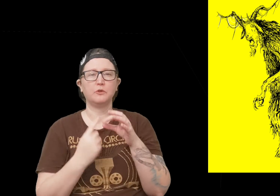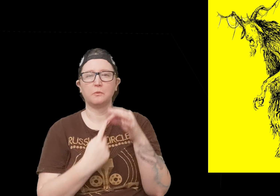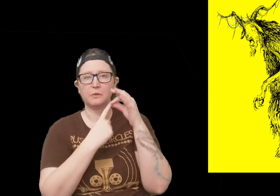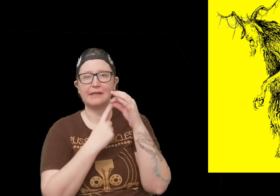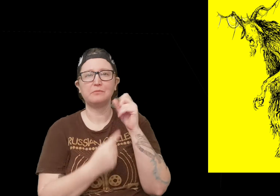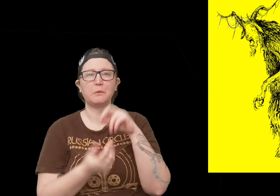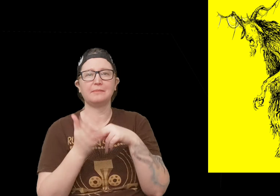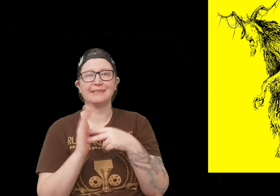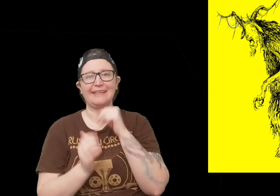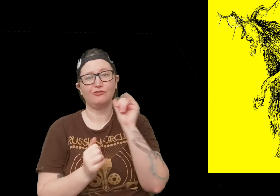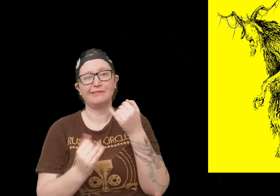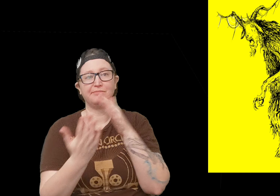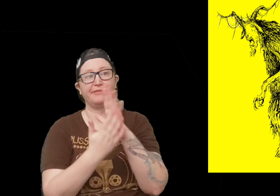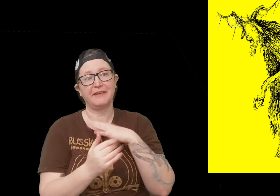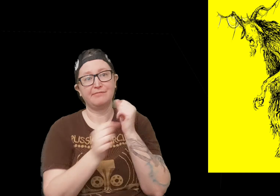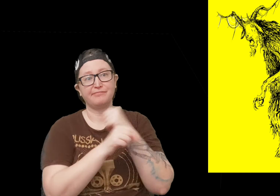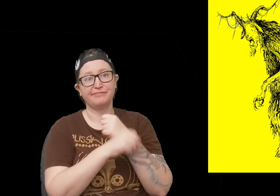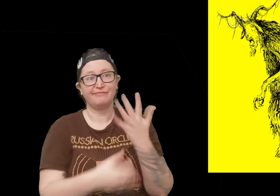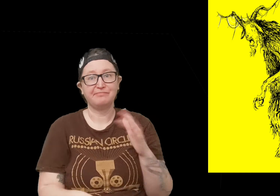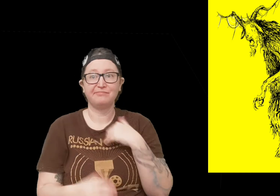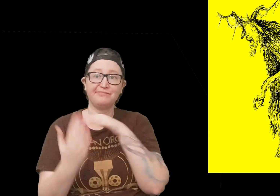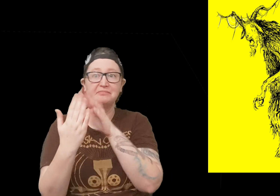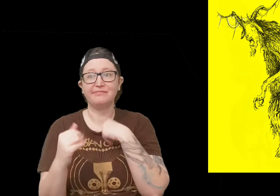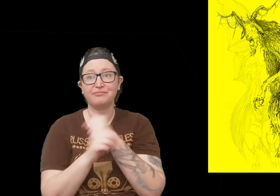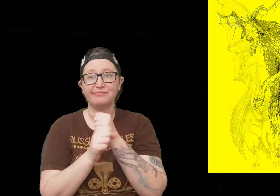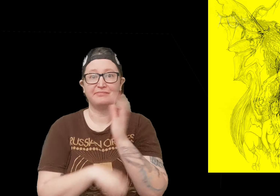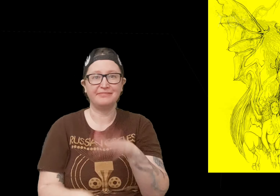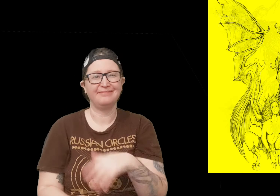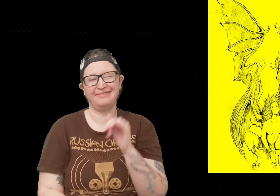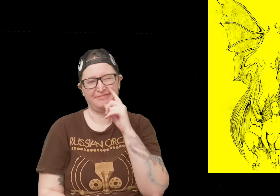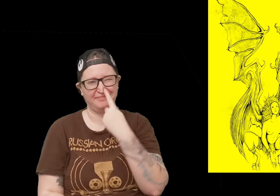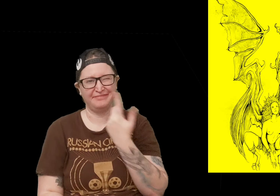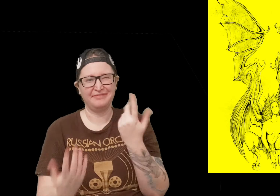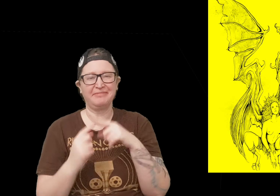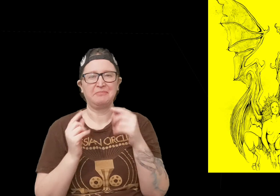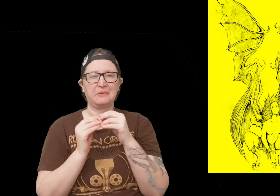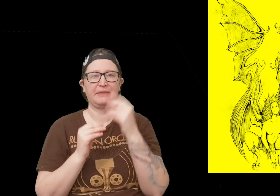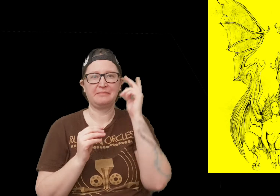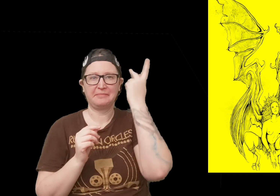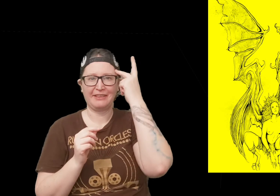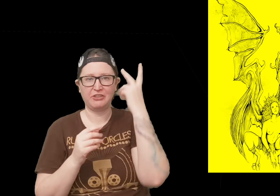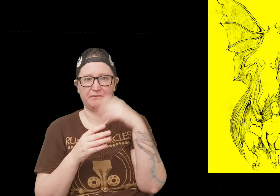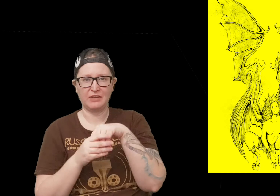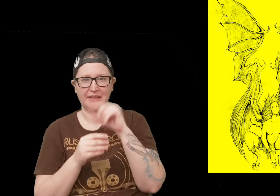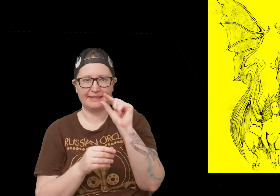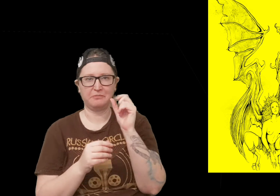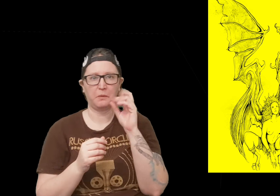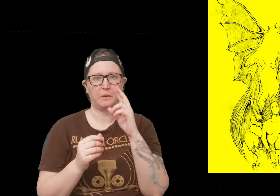And it kind of just makes them a little bit more unique. It's not just an encounter, you fight them, which is pretty boring. So a little bit more of